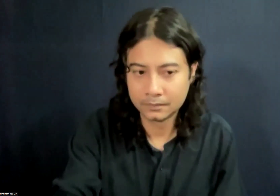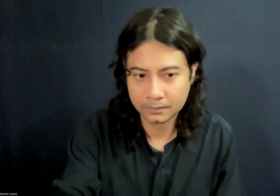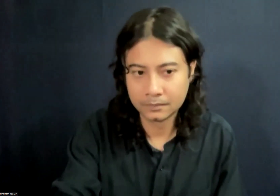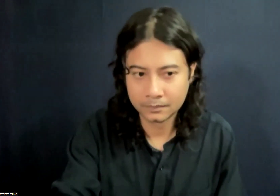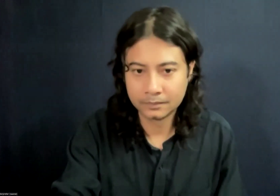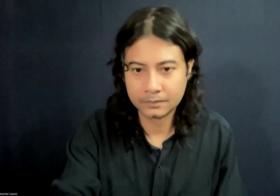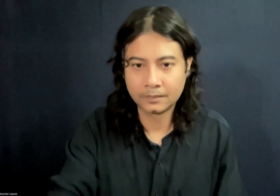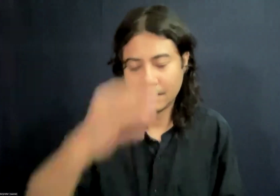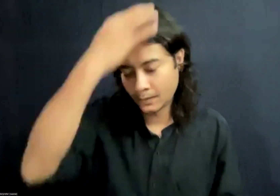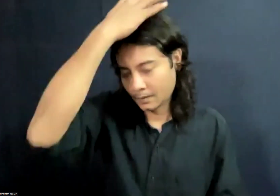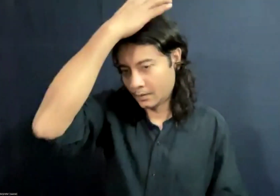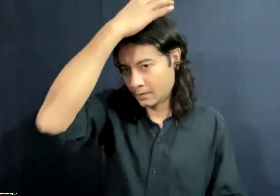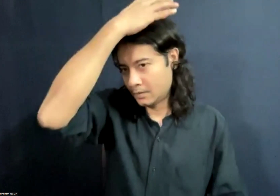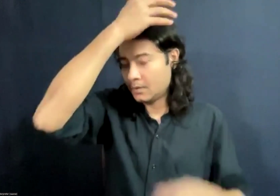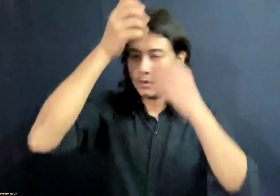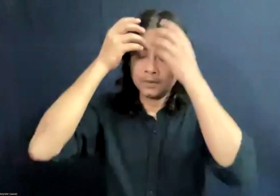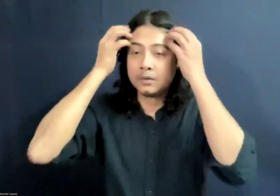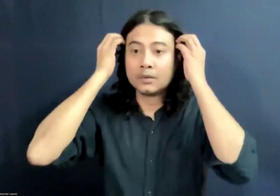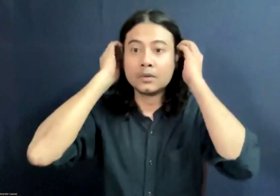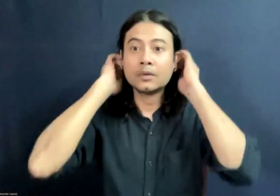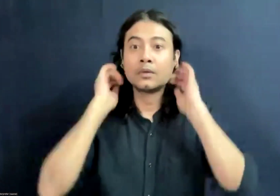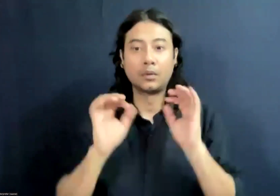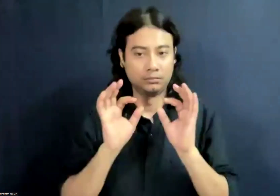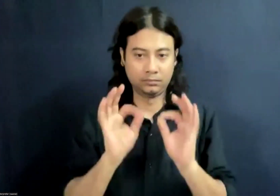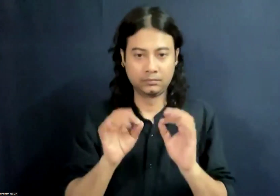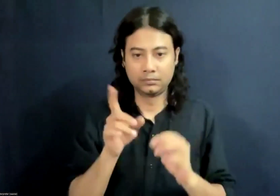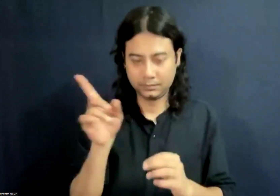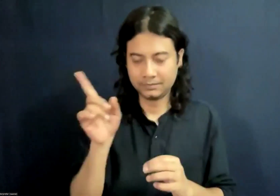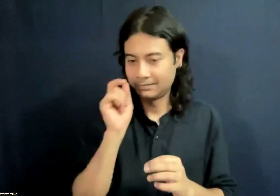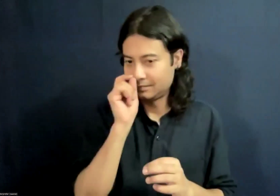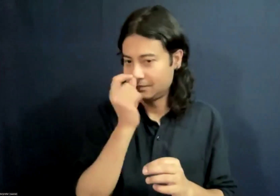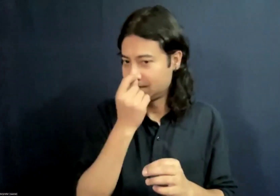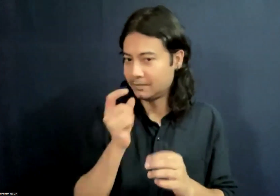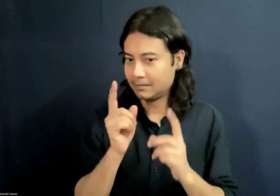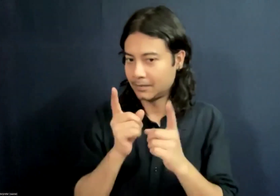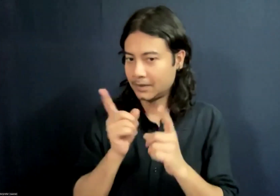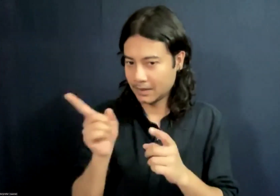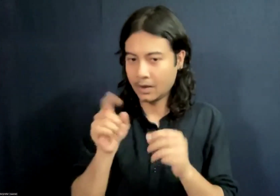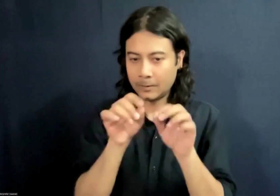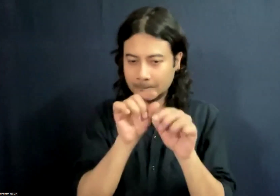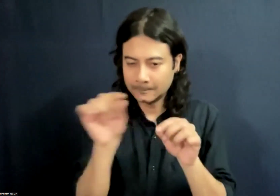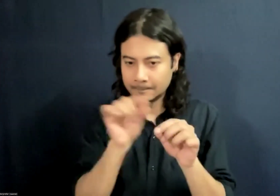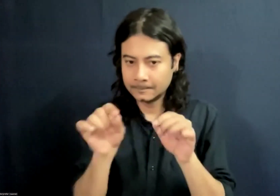So this is our point that we just covered. I'll put it in the chat.